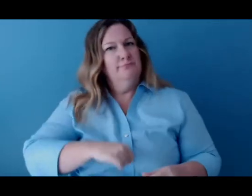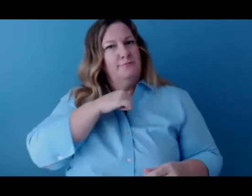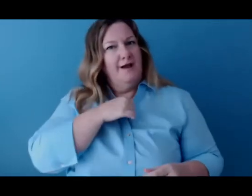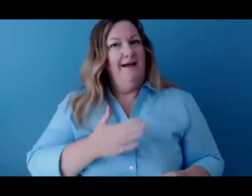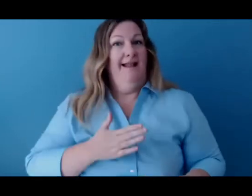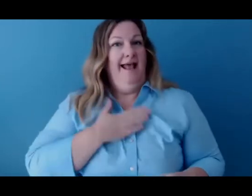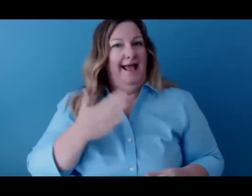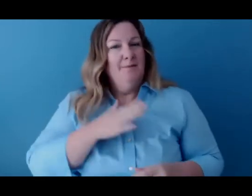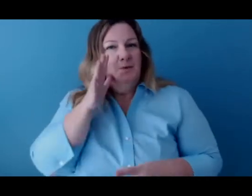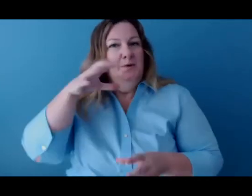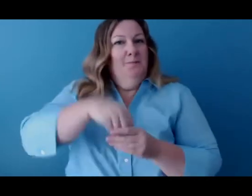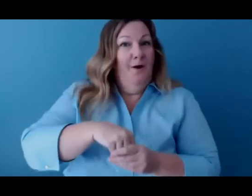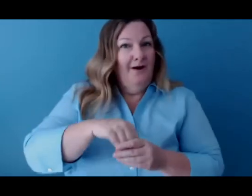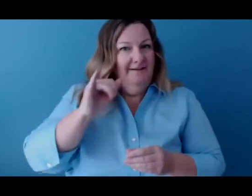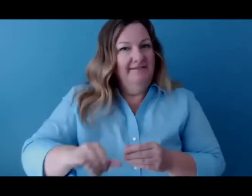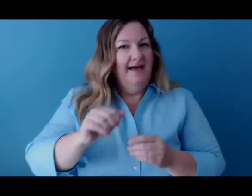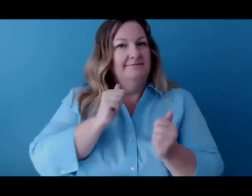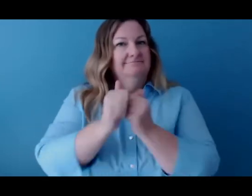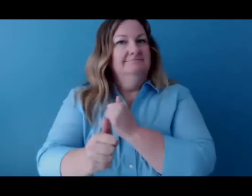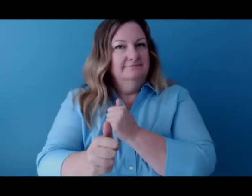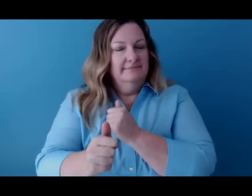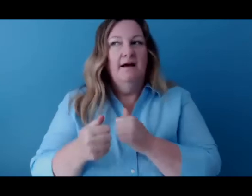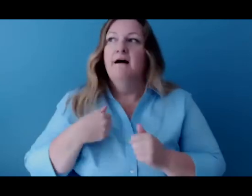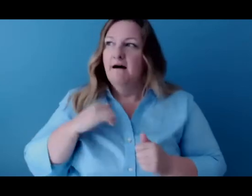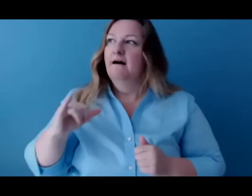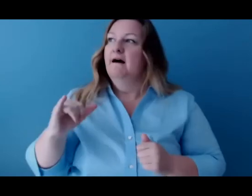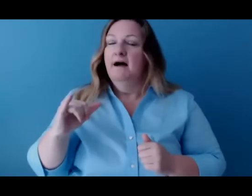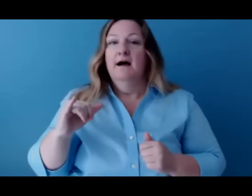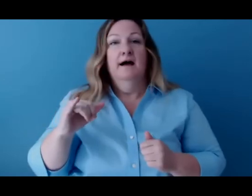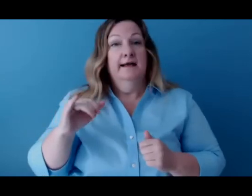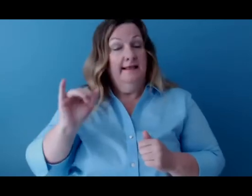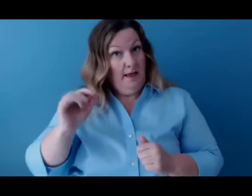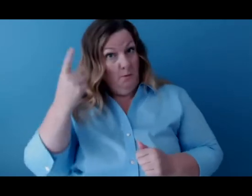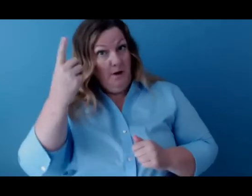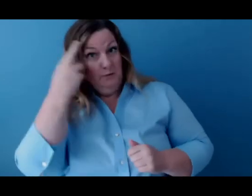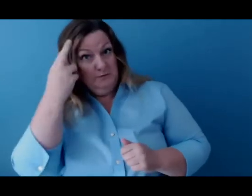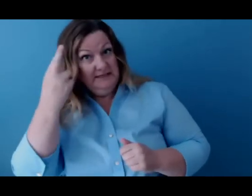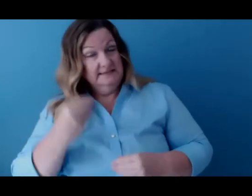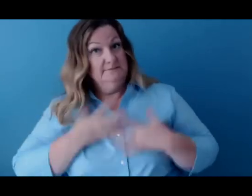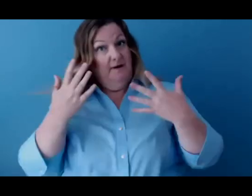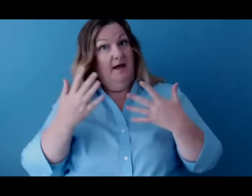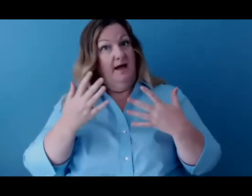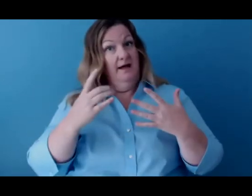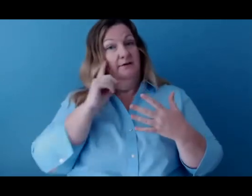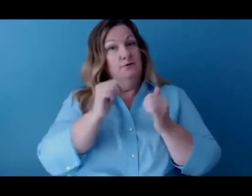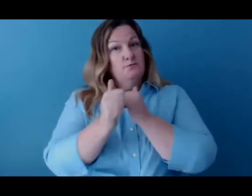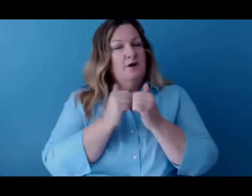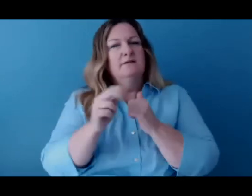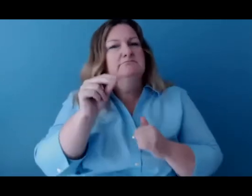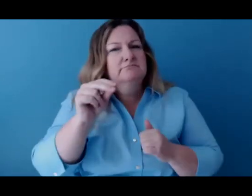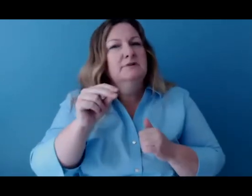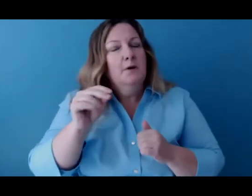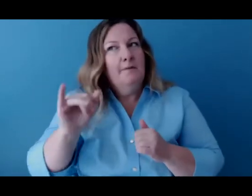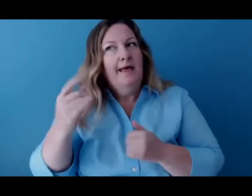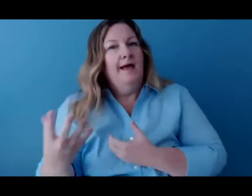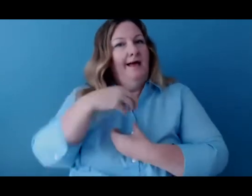legislation. I can't say that's the only reason I'm running for Congress, but having that experience and seeing that firsthand, a few years